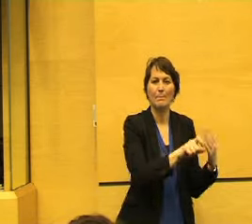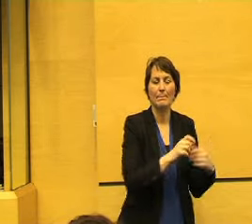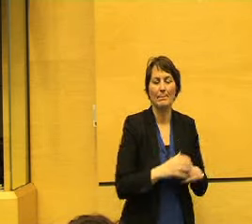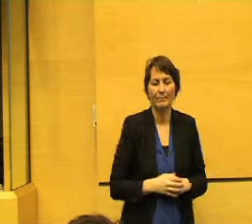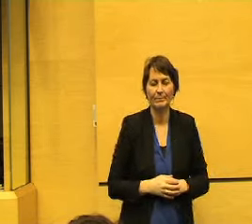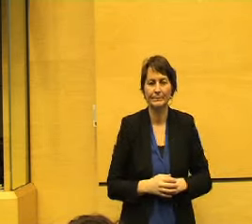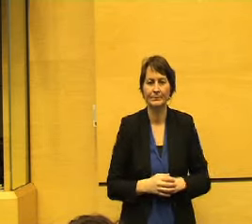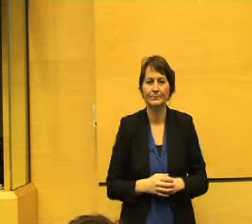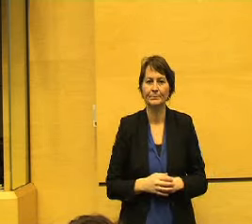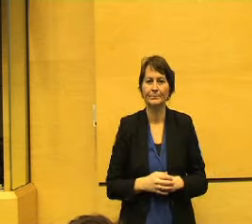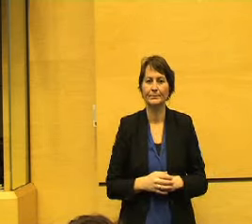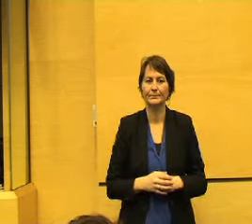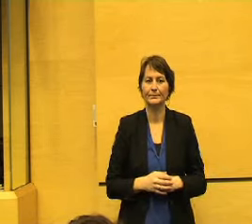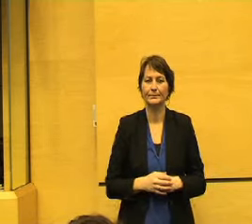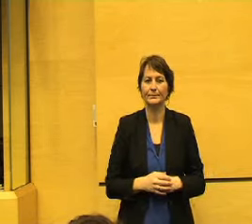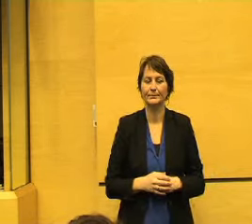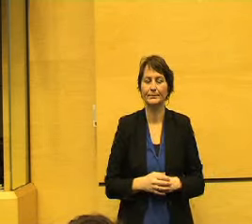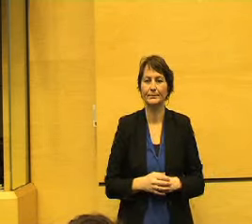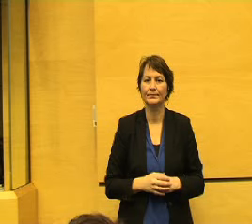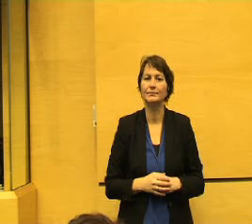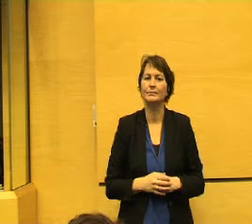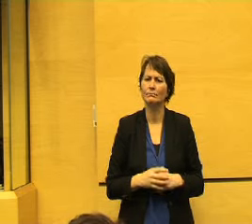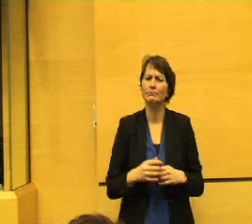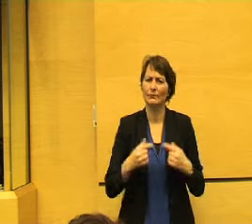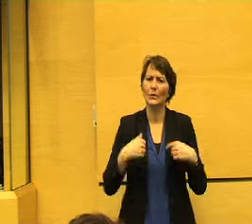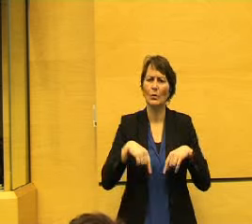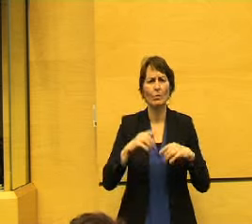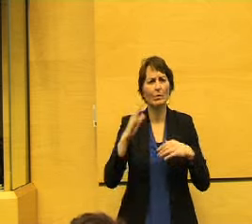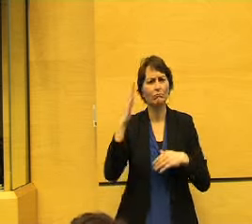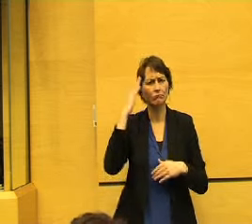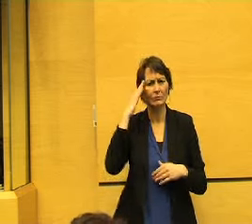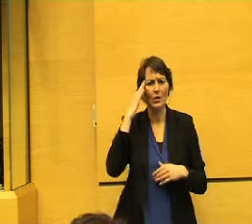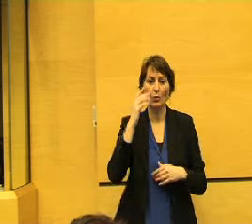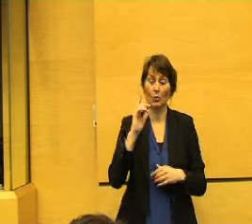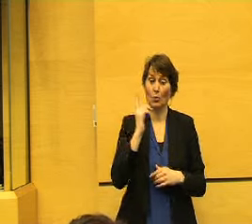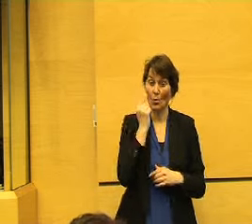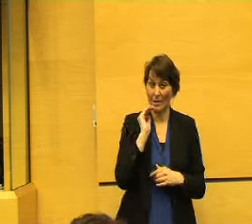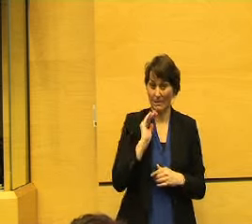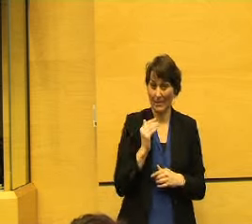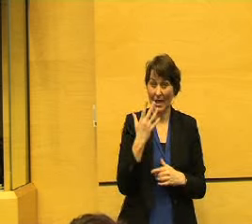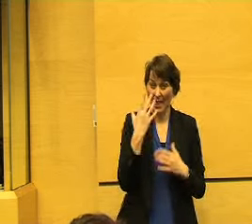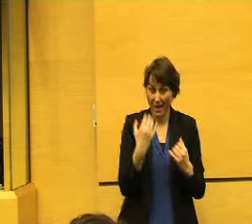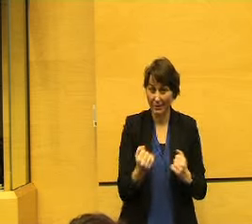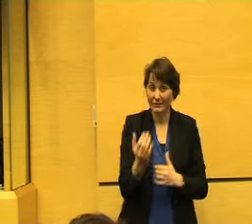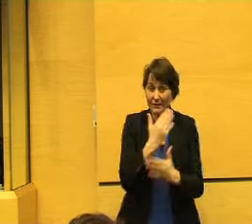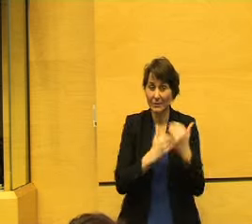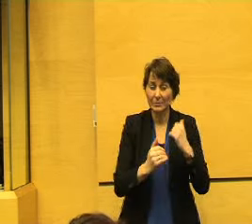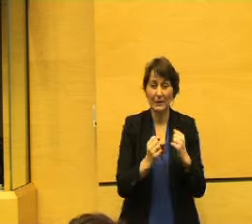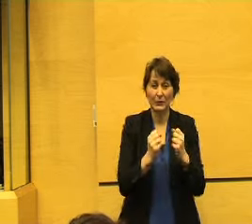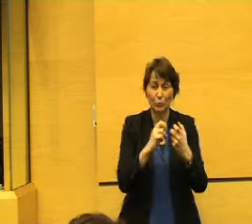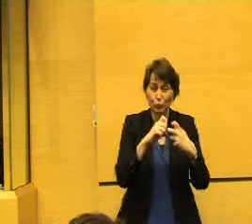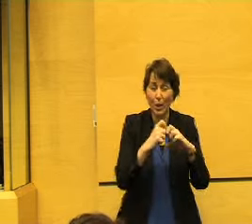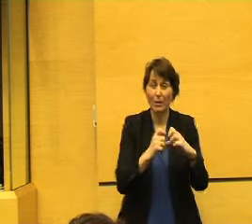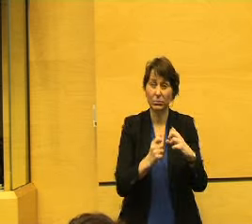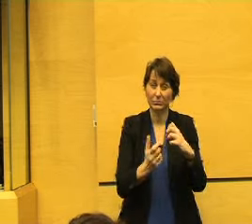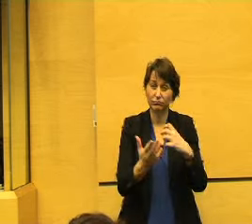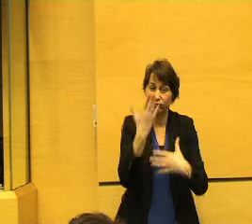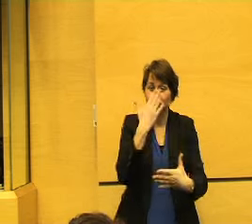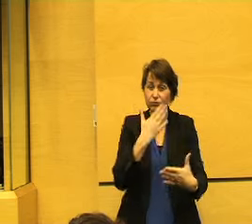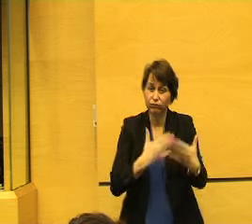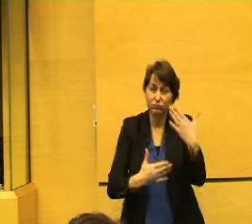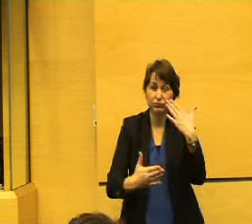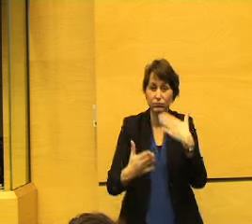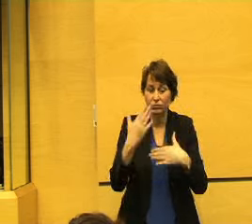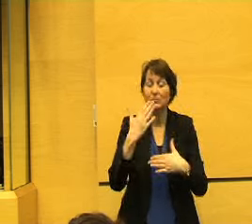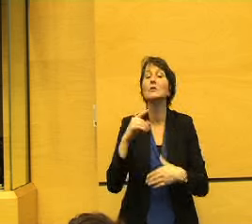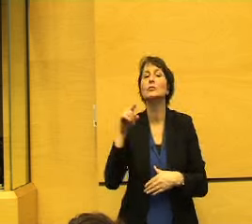the difficulties that women with disabilities may face, the government tries to offer the most